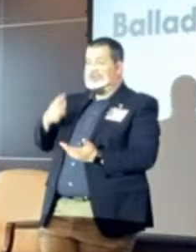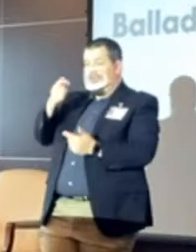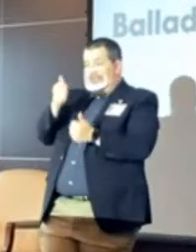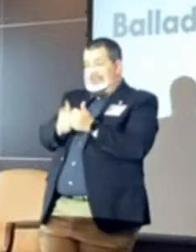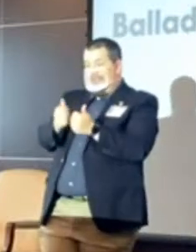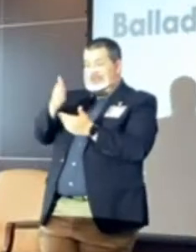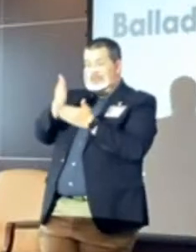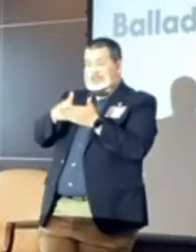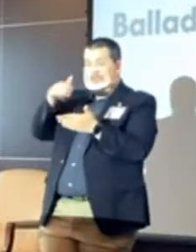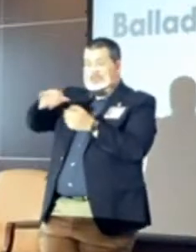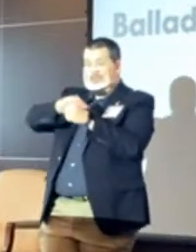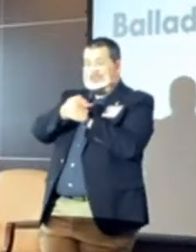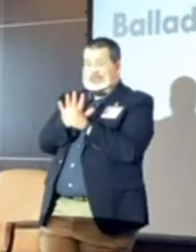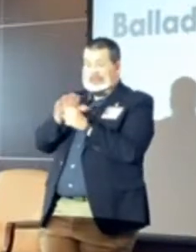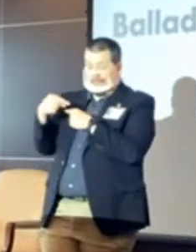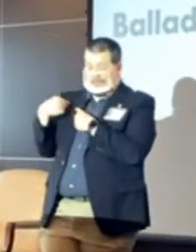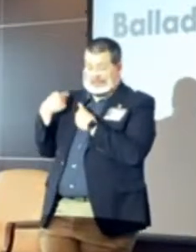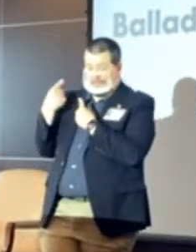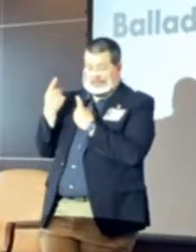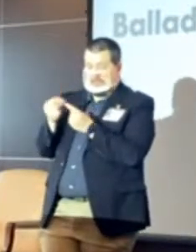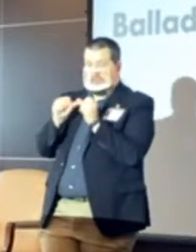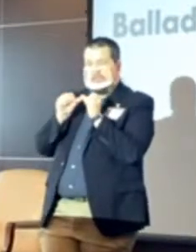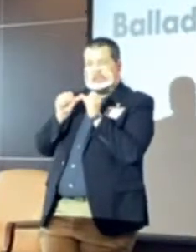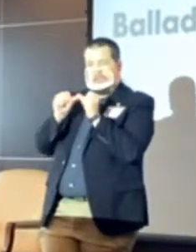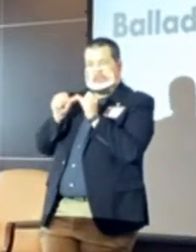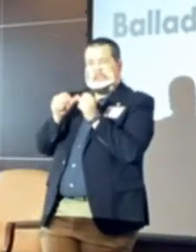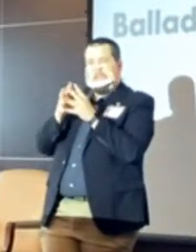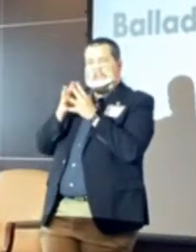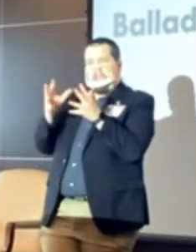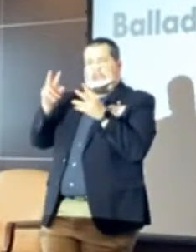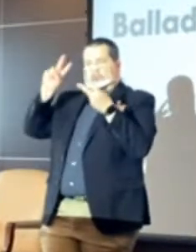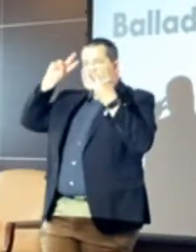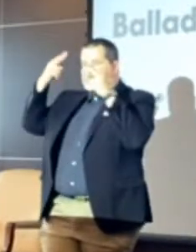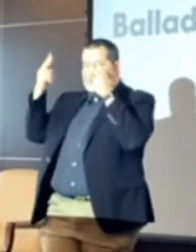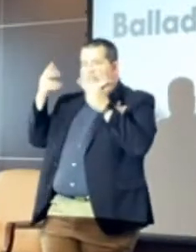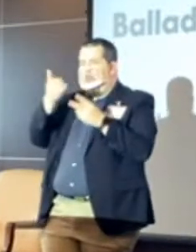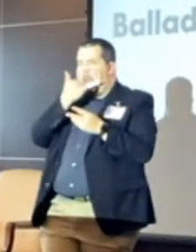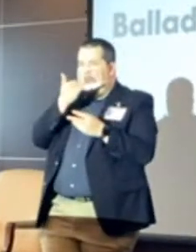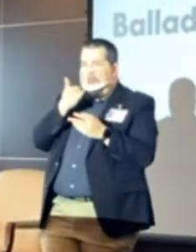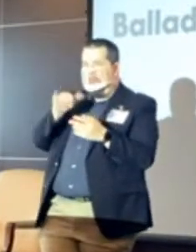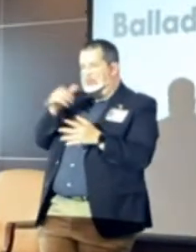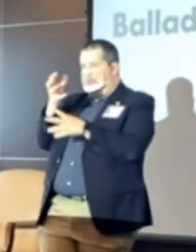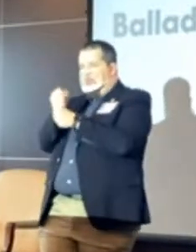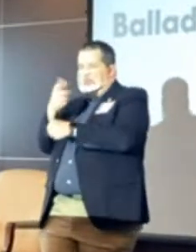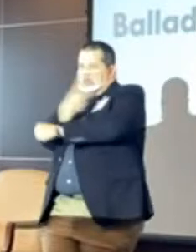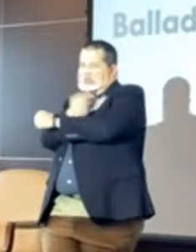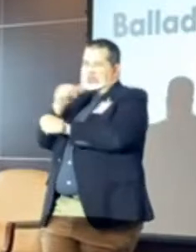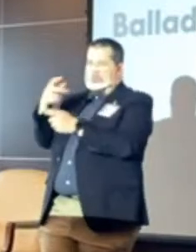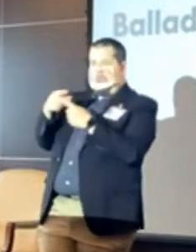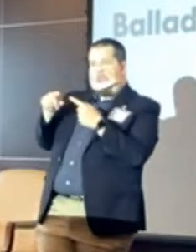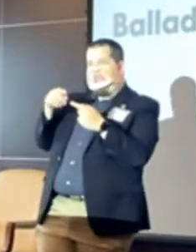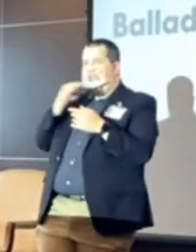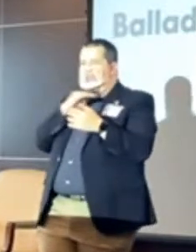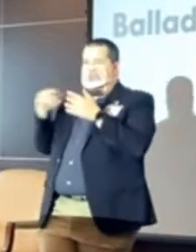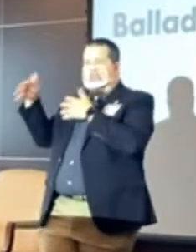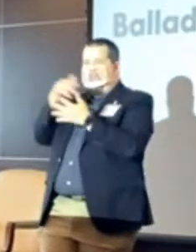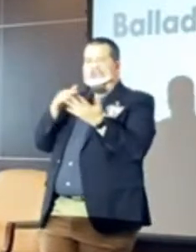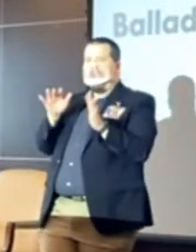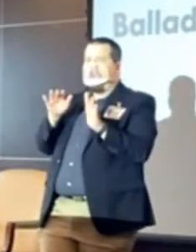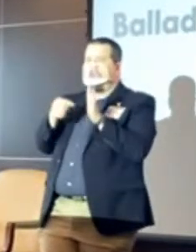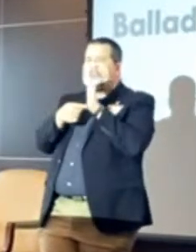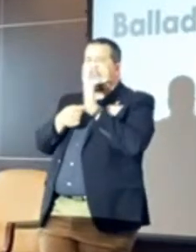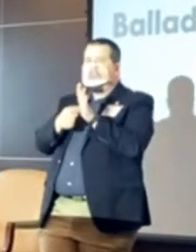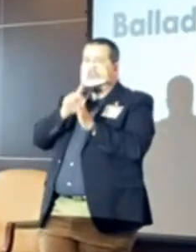every aspect of this pandemic so far, there continues to be a lot of misinformation and distrust about the vaccines. But let me show you